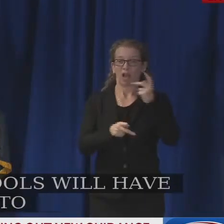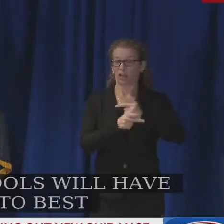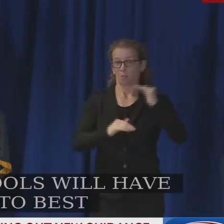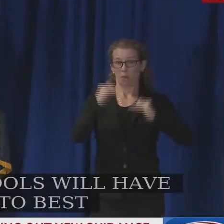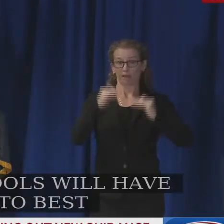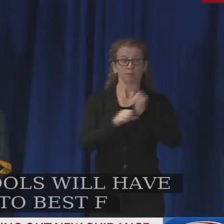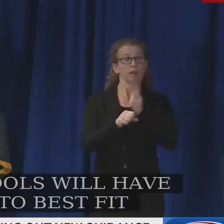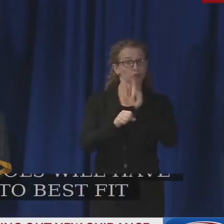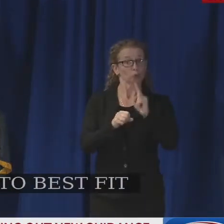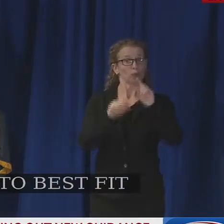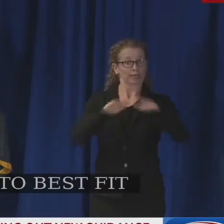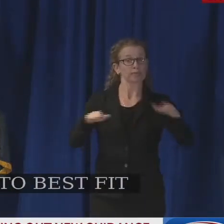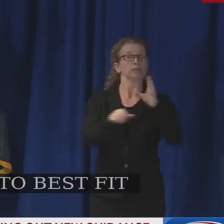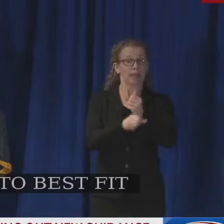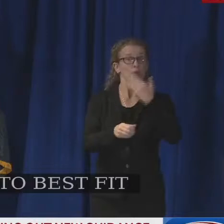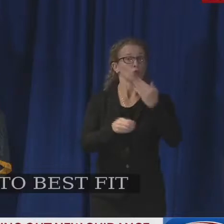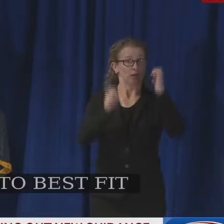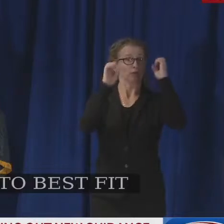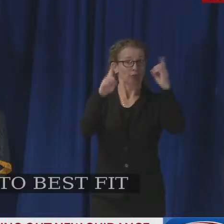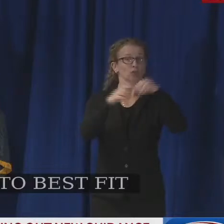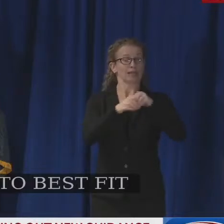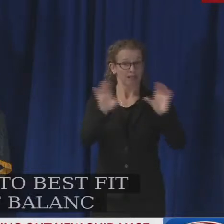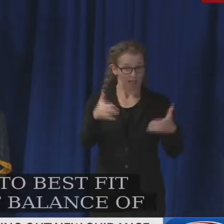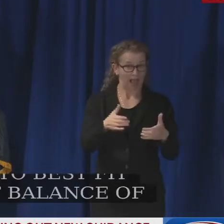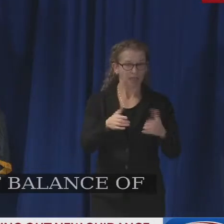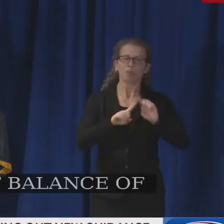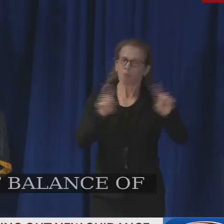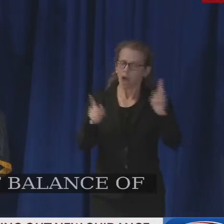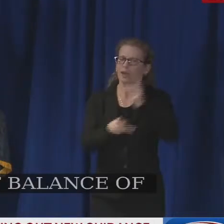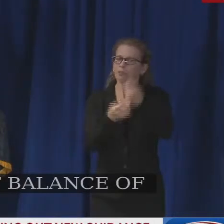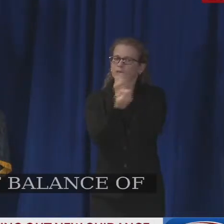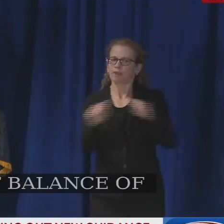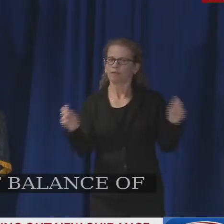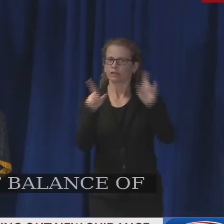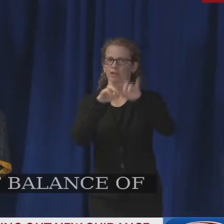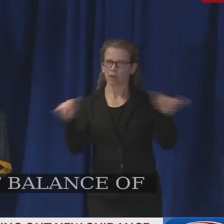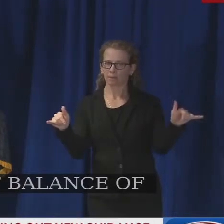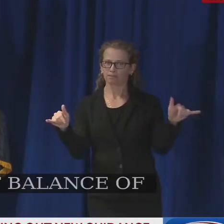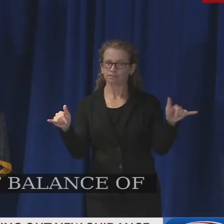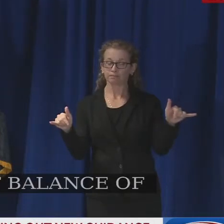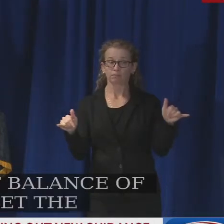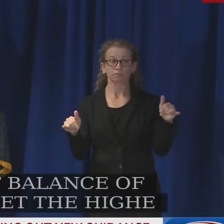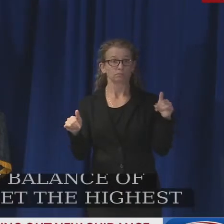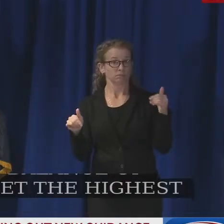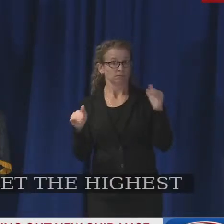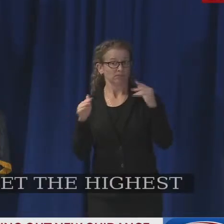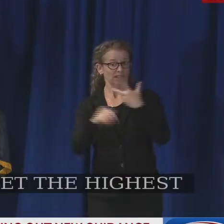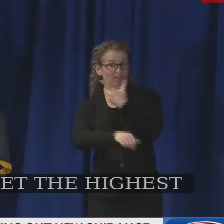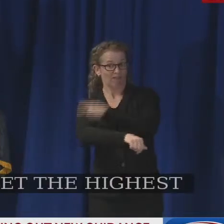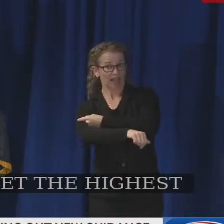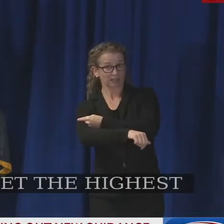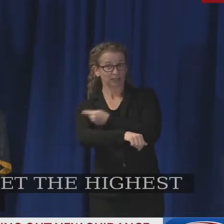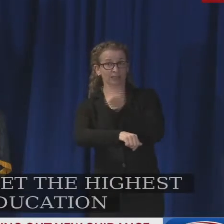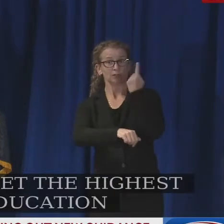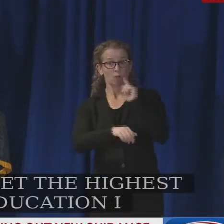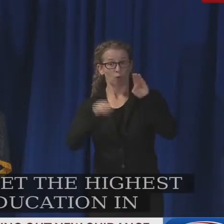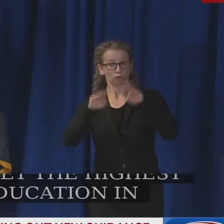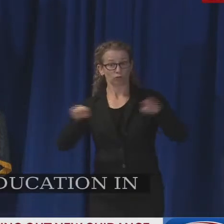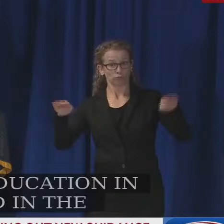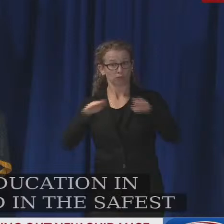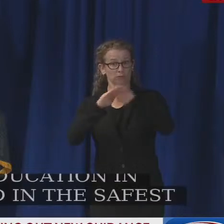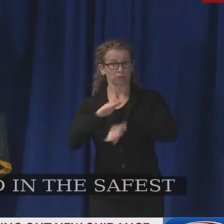the highest quality education in the classroom in the safest possible setting. We don't know where vaccines right now might come. And when they might come